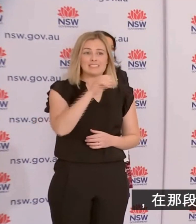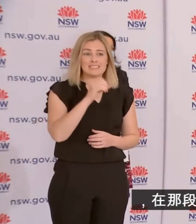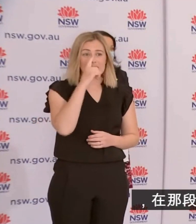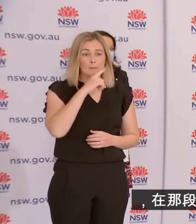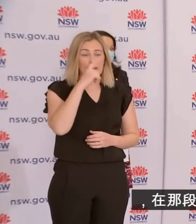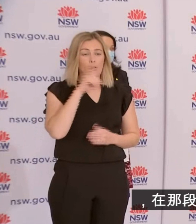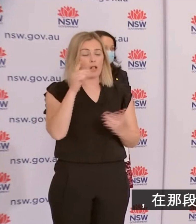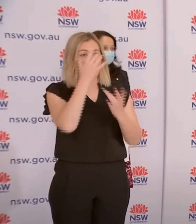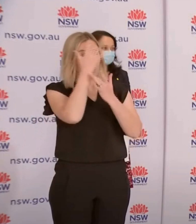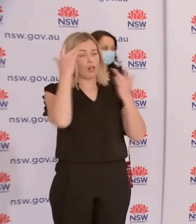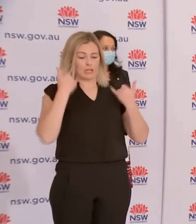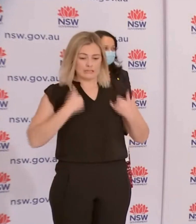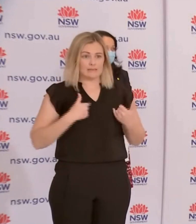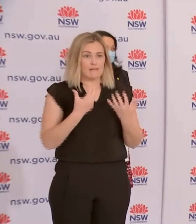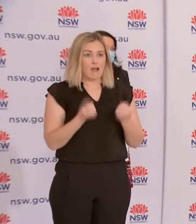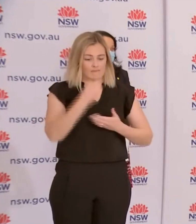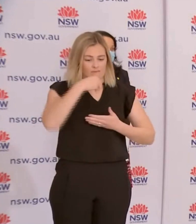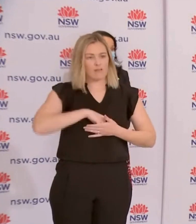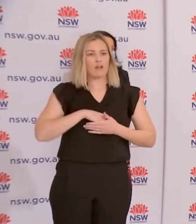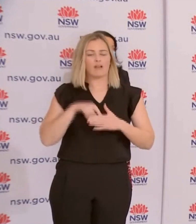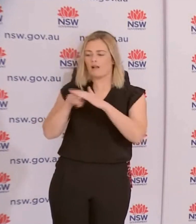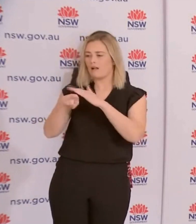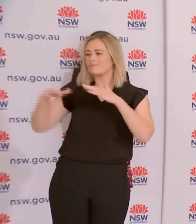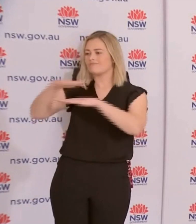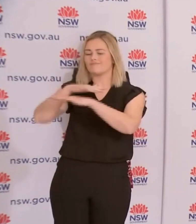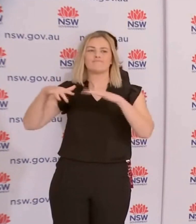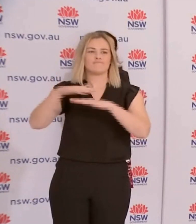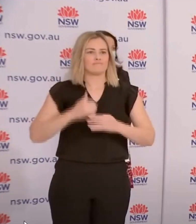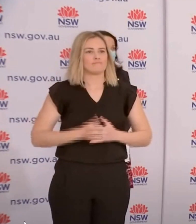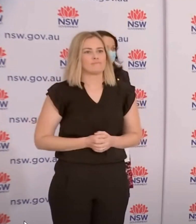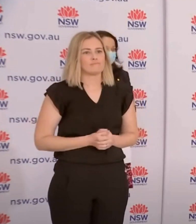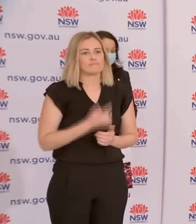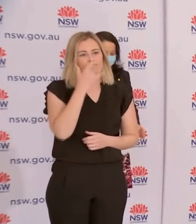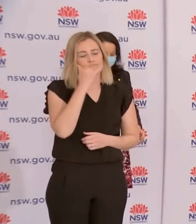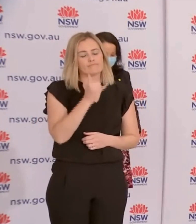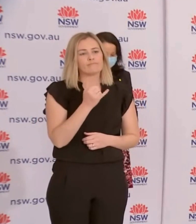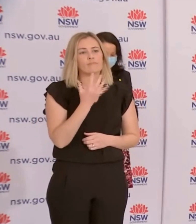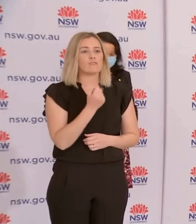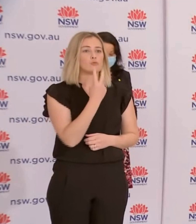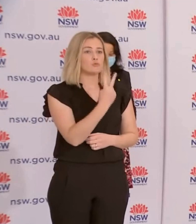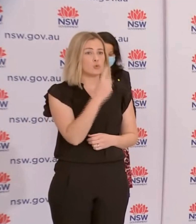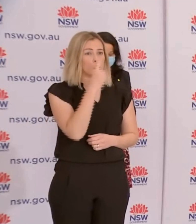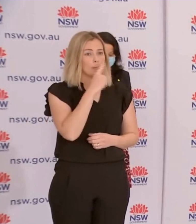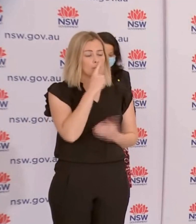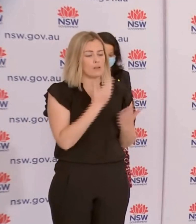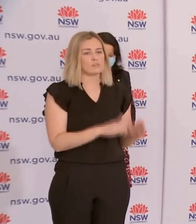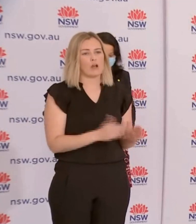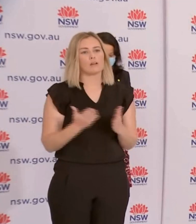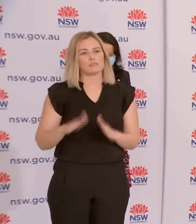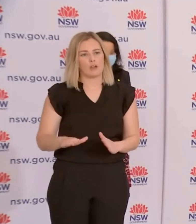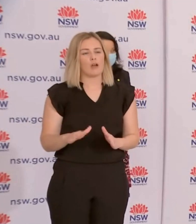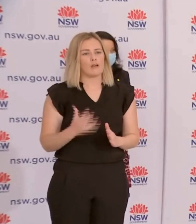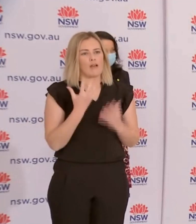infectious in the community during that time. Regrettably, we had 2 people die overnight who had